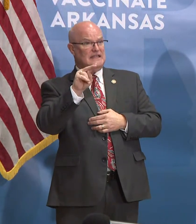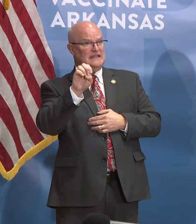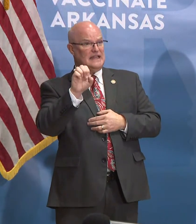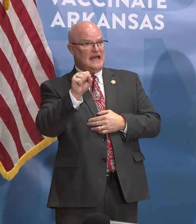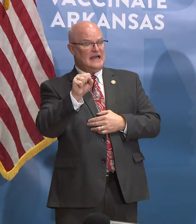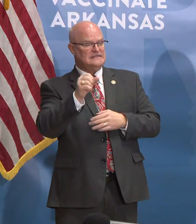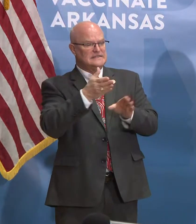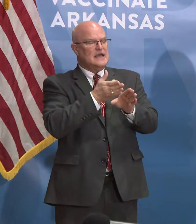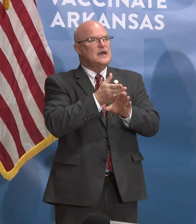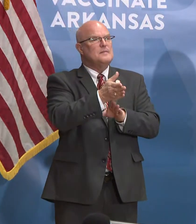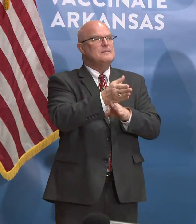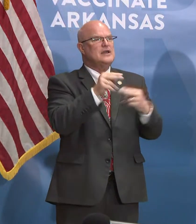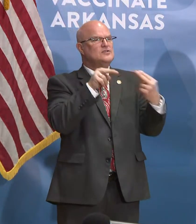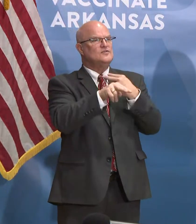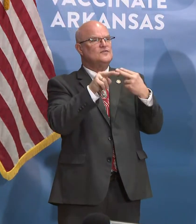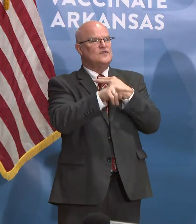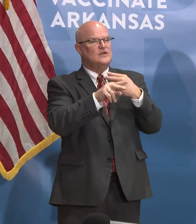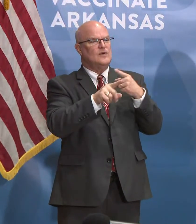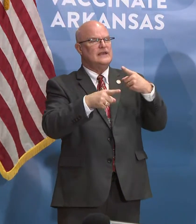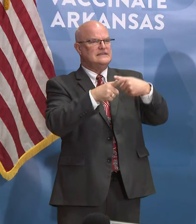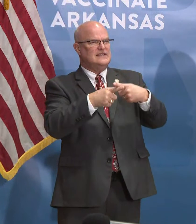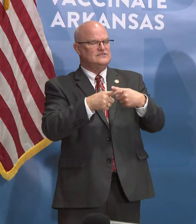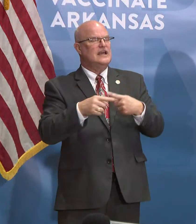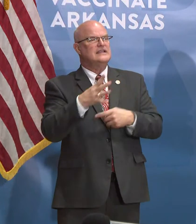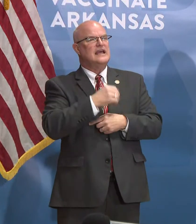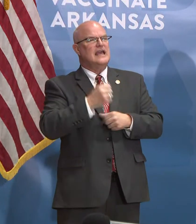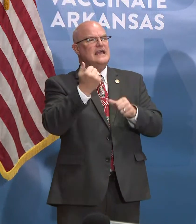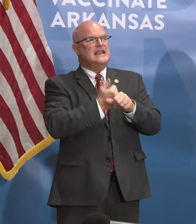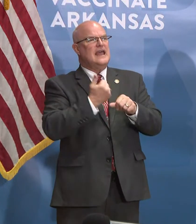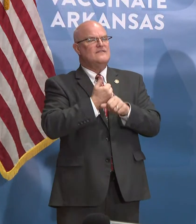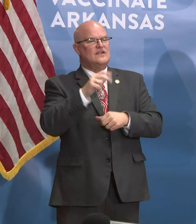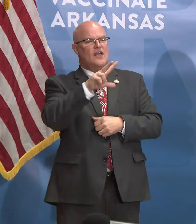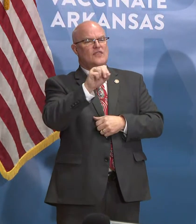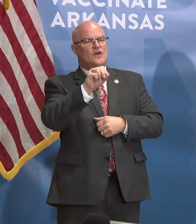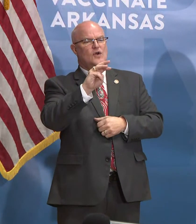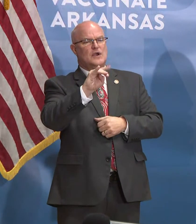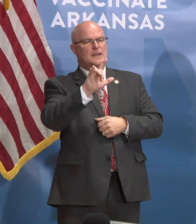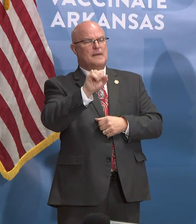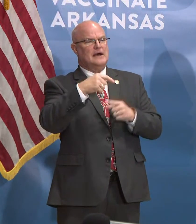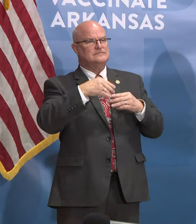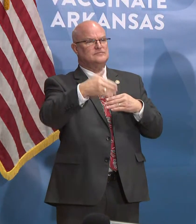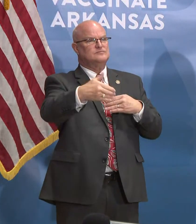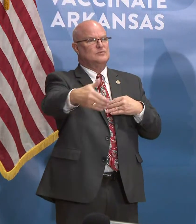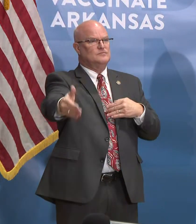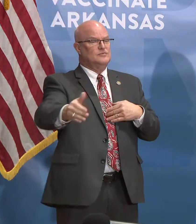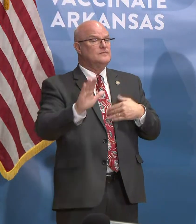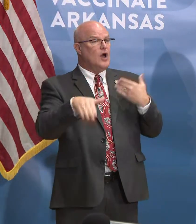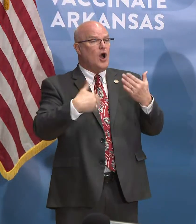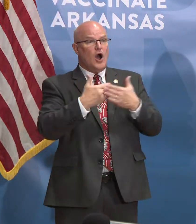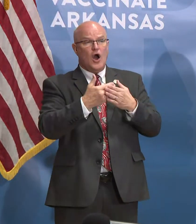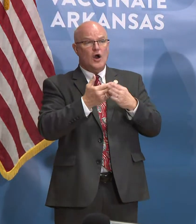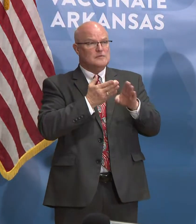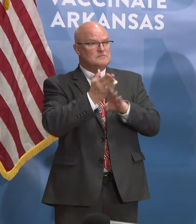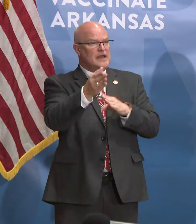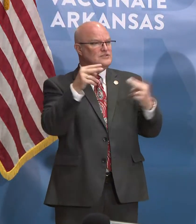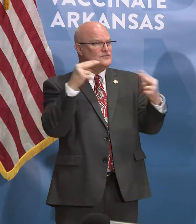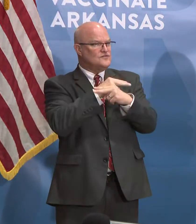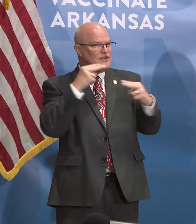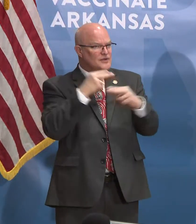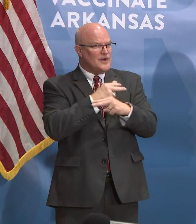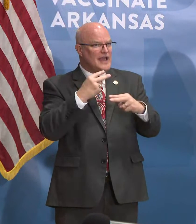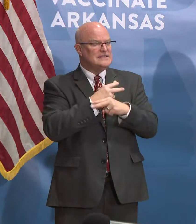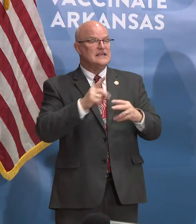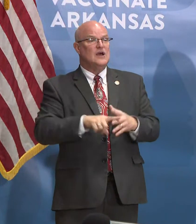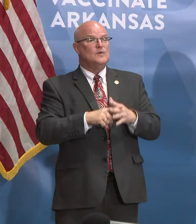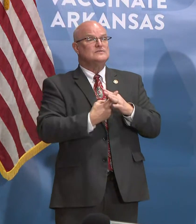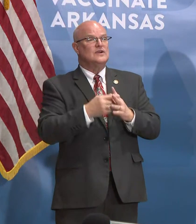at major freeway interchanges, and in every 30-mile increments. It'll be on all our major freeways, and we're going to